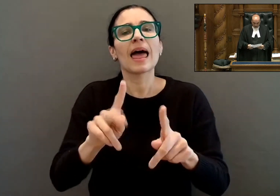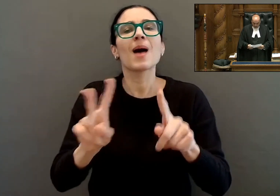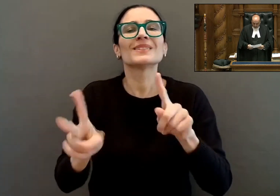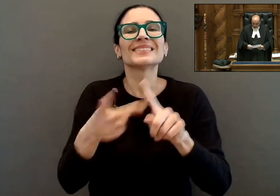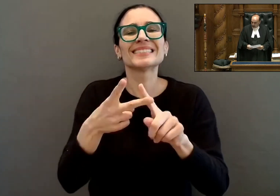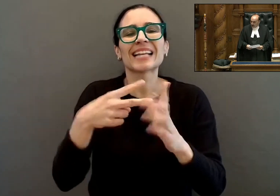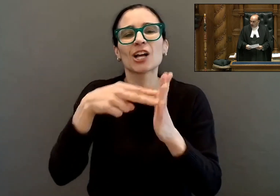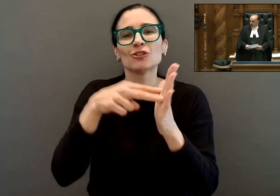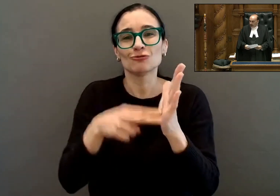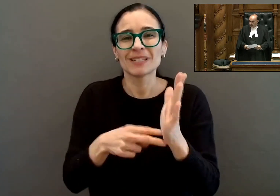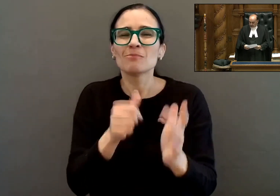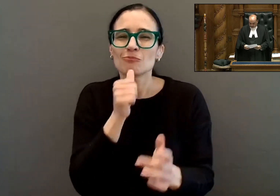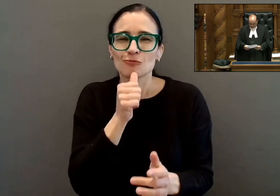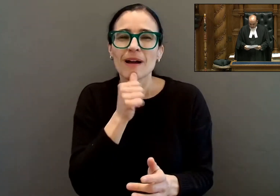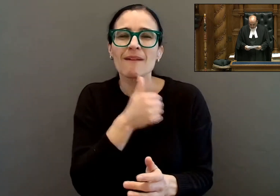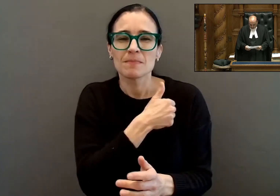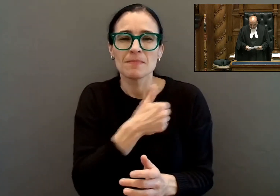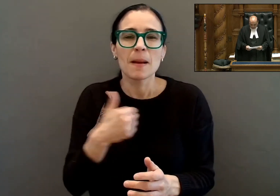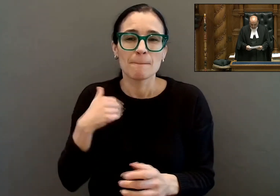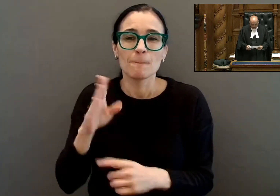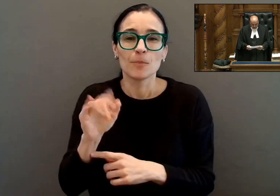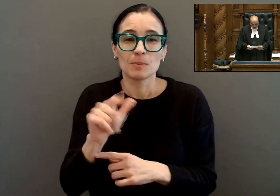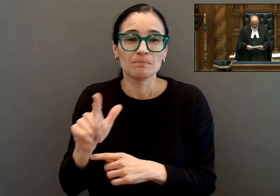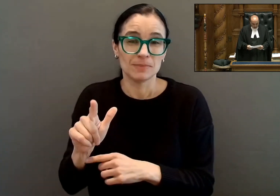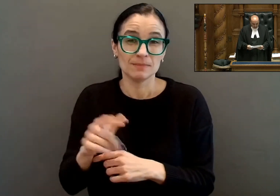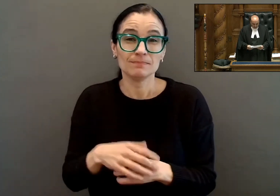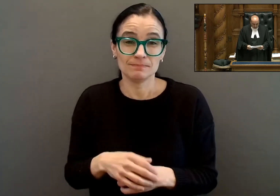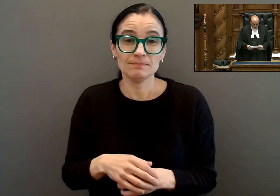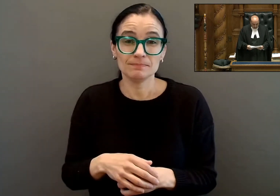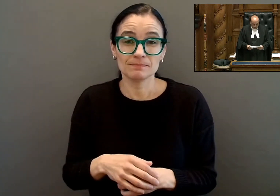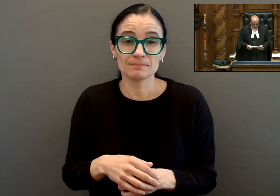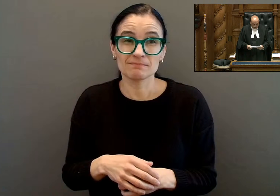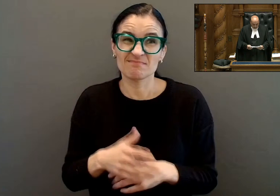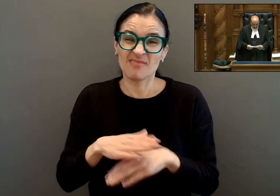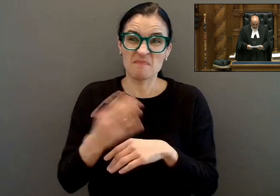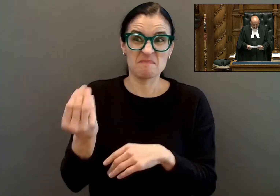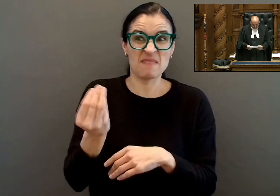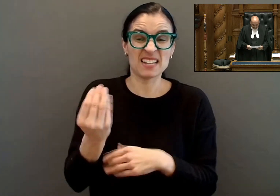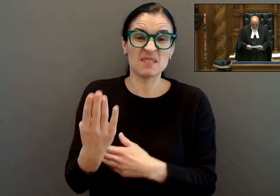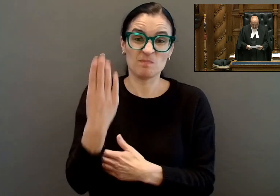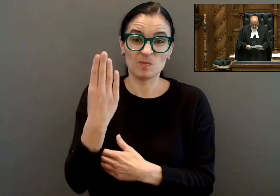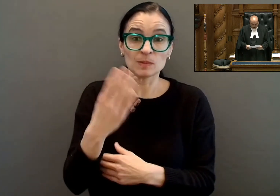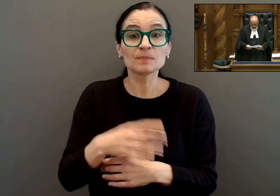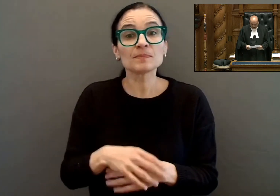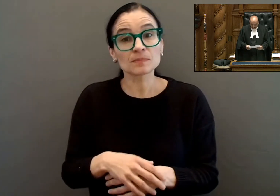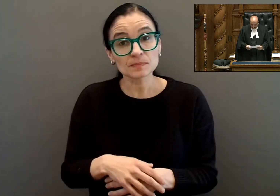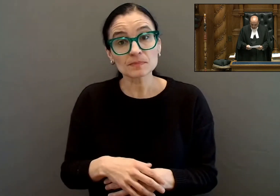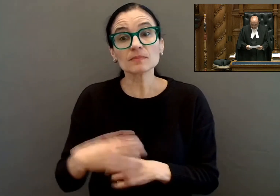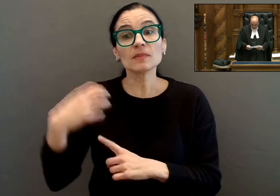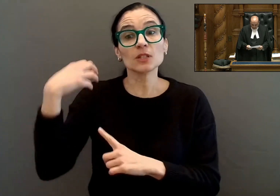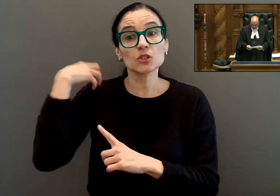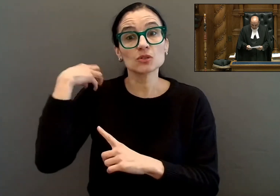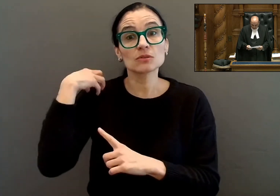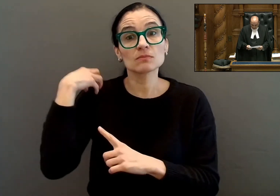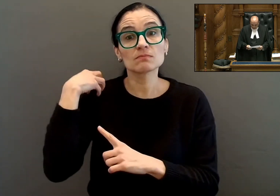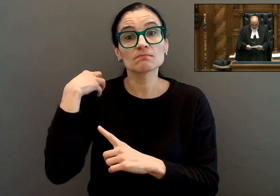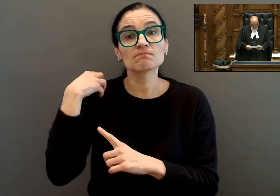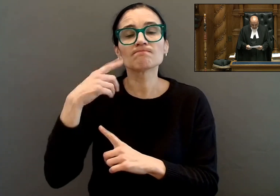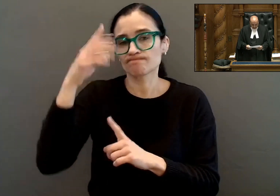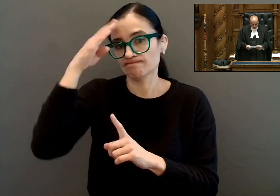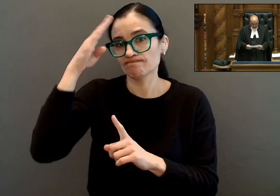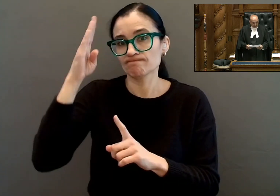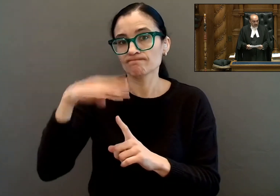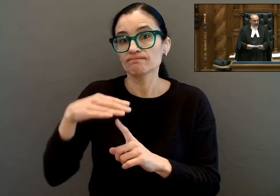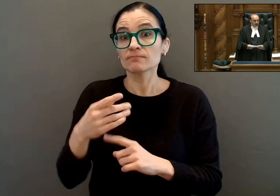time on a Monday morning. The Chair is aware that the practices for Monday mornings as of the